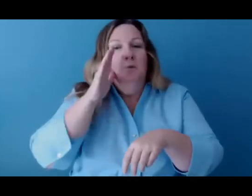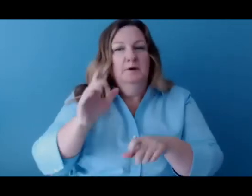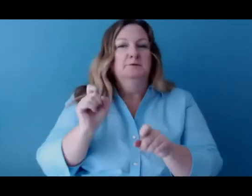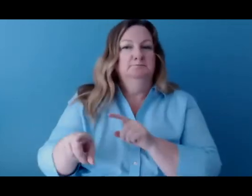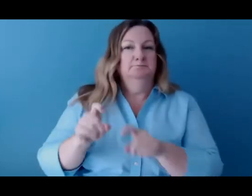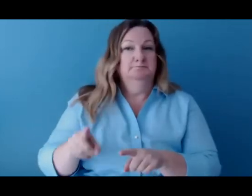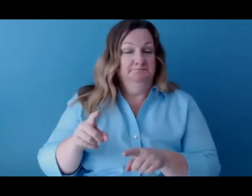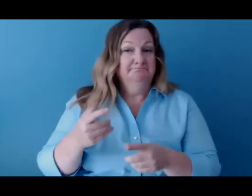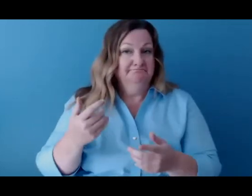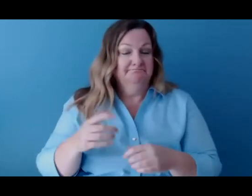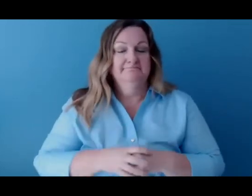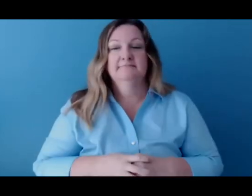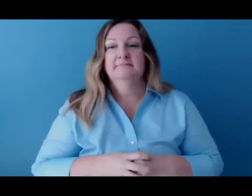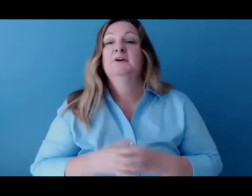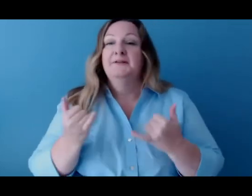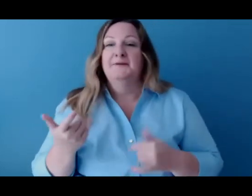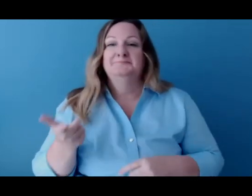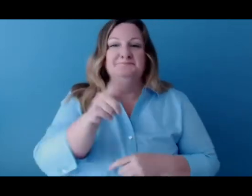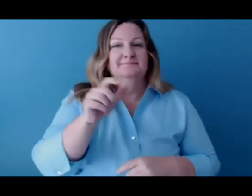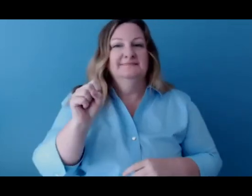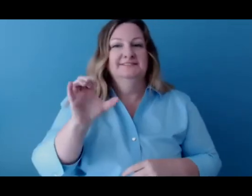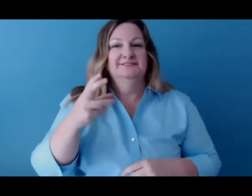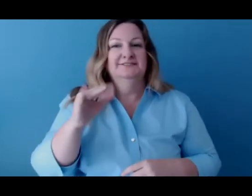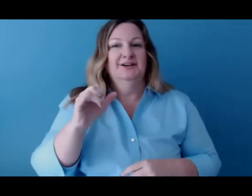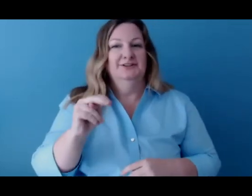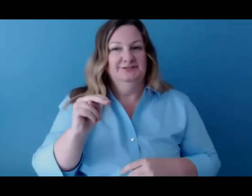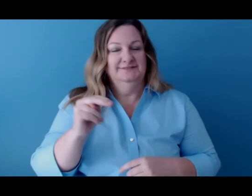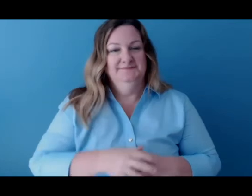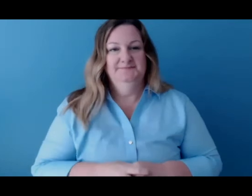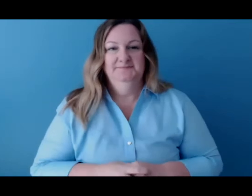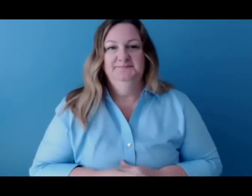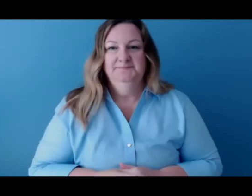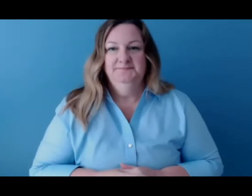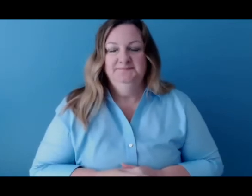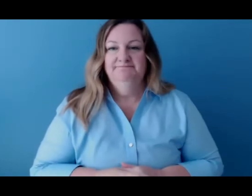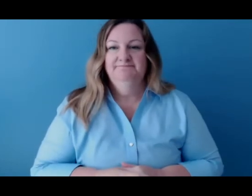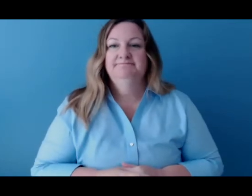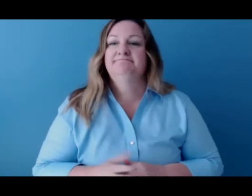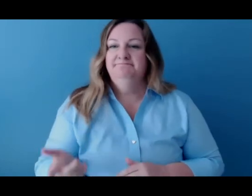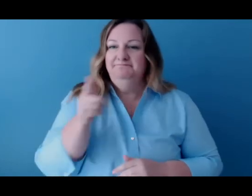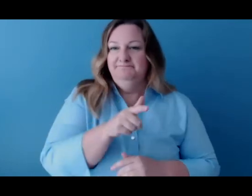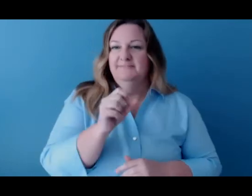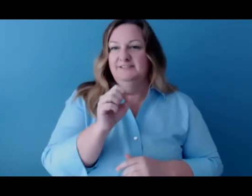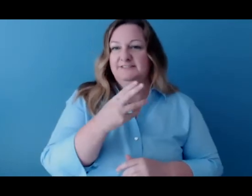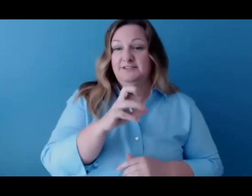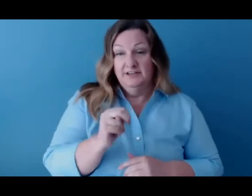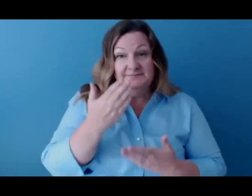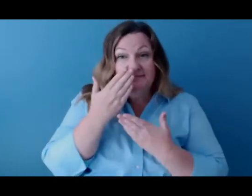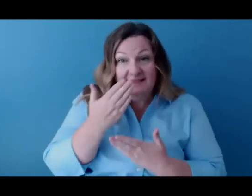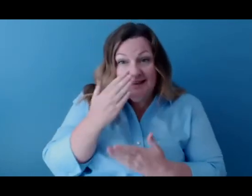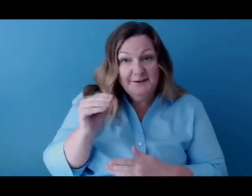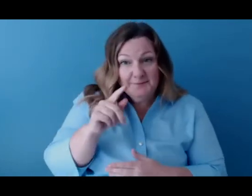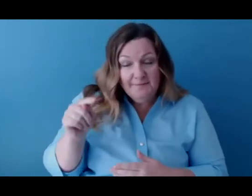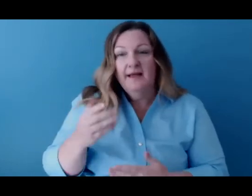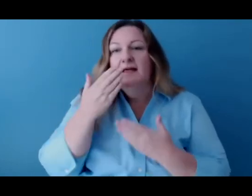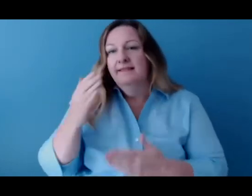time available. So anyway, with that said, Sachin, please take it away. Thank you, Matt, and thank you, Mr. Moore, for making time